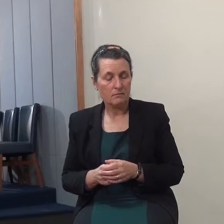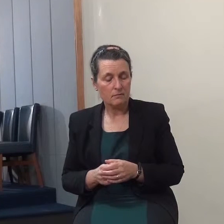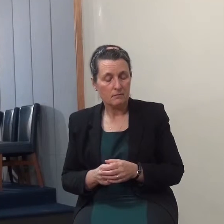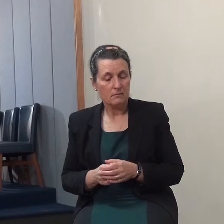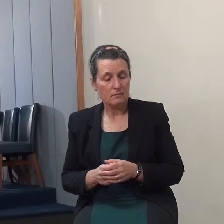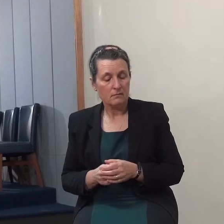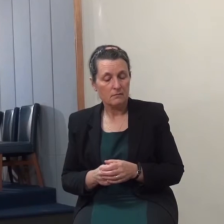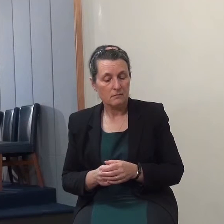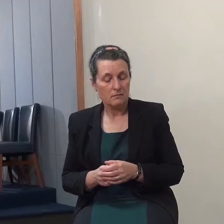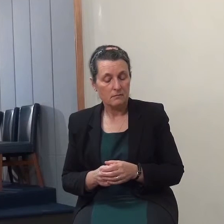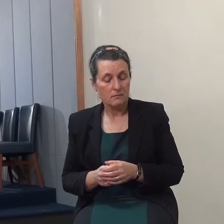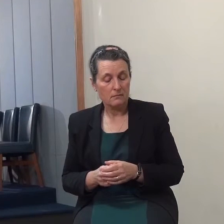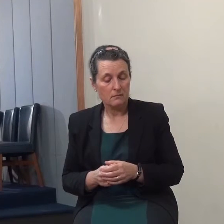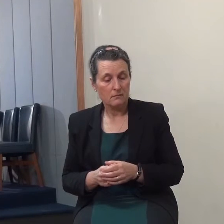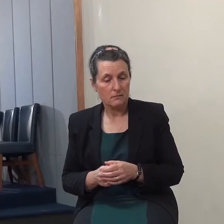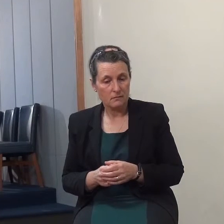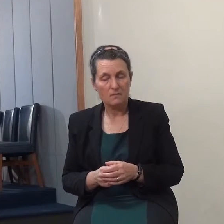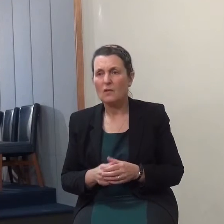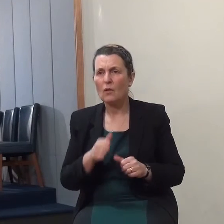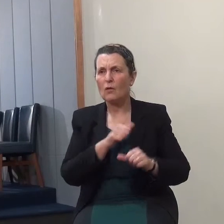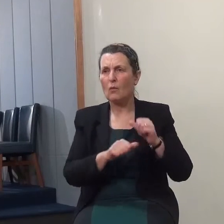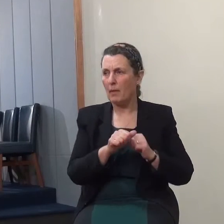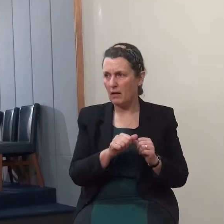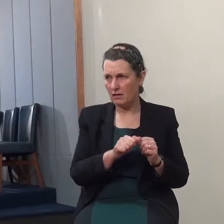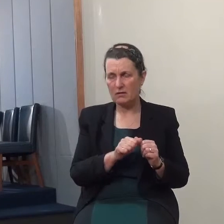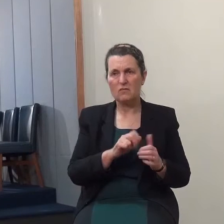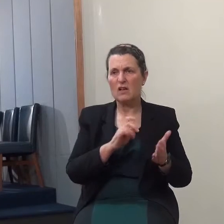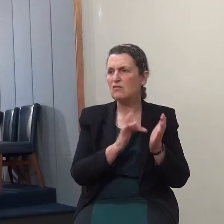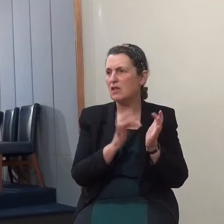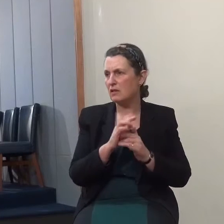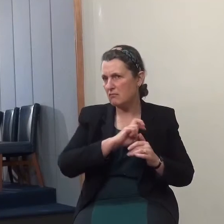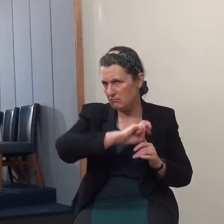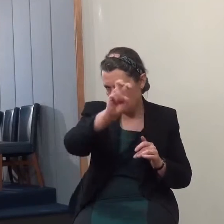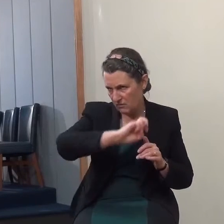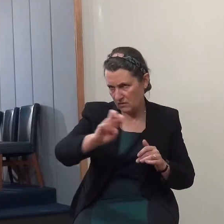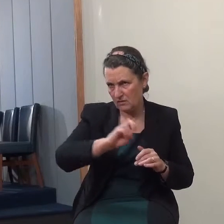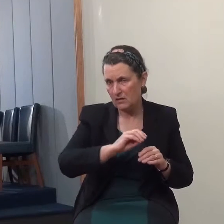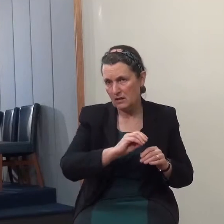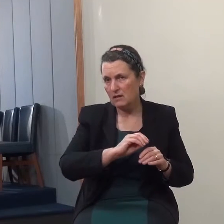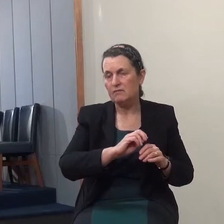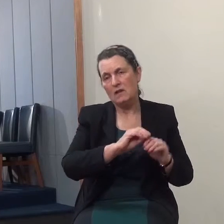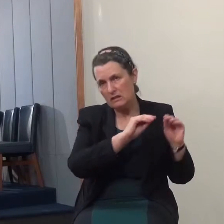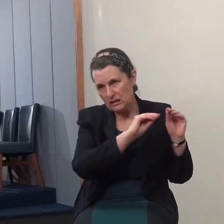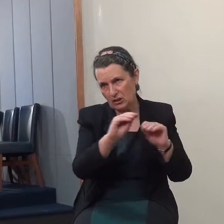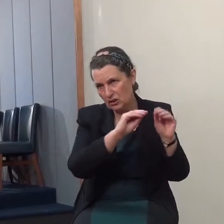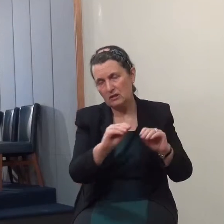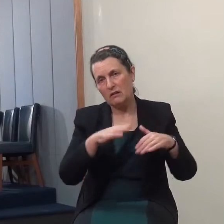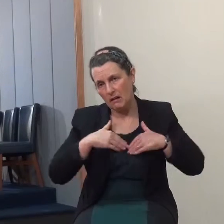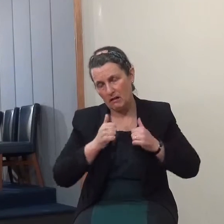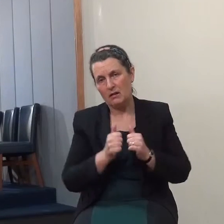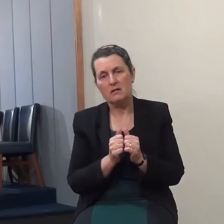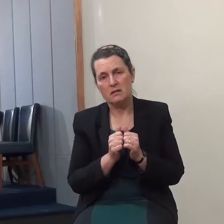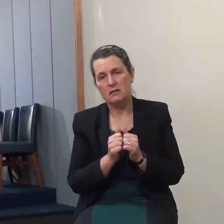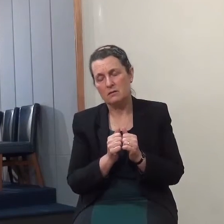chapter, Jesus went about all Galilee teaching in their synagogues, preaching the gospel, healing, anything